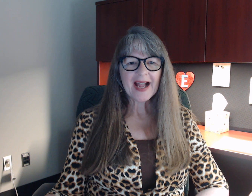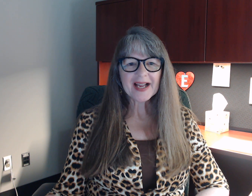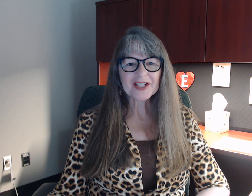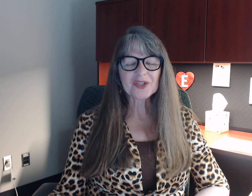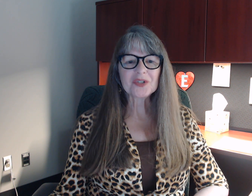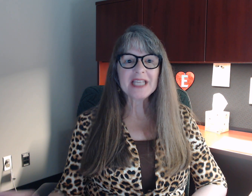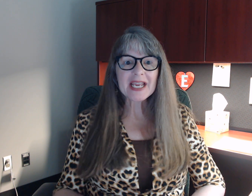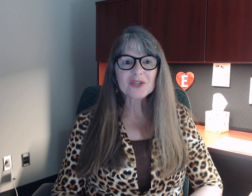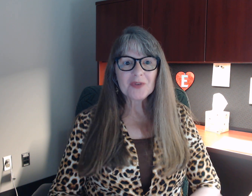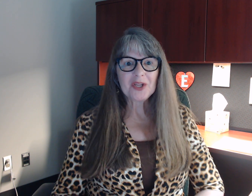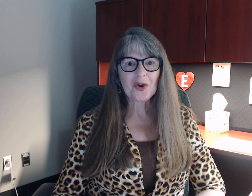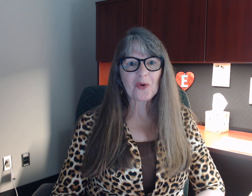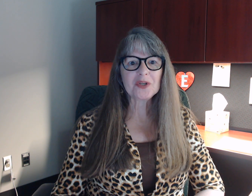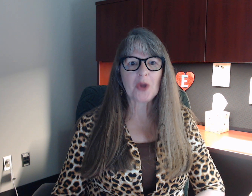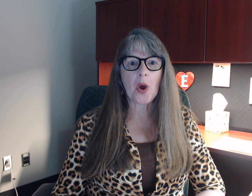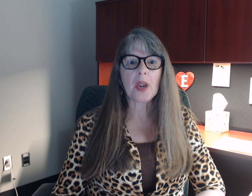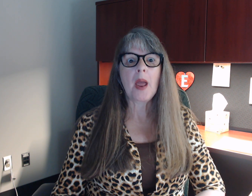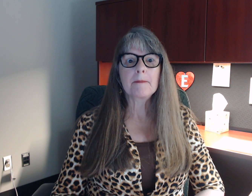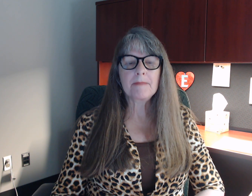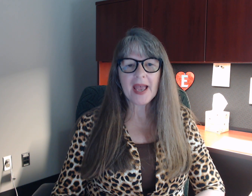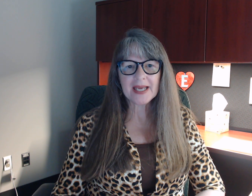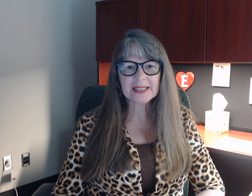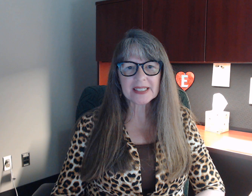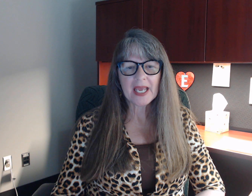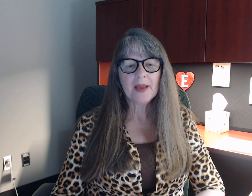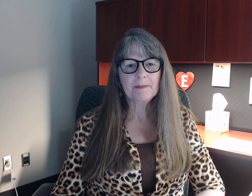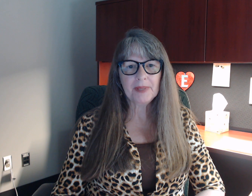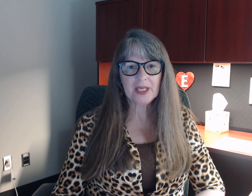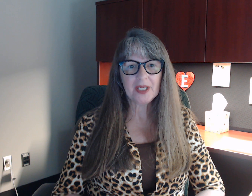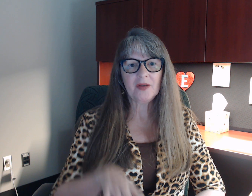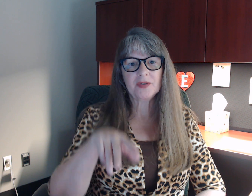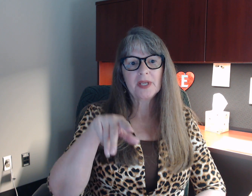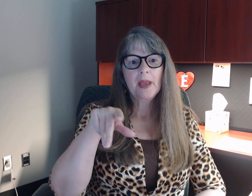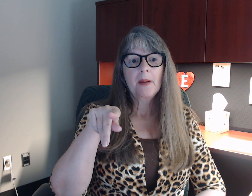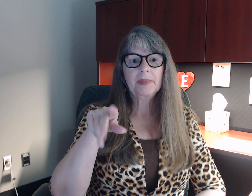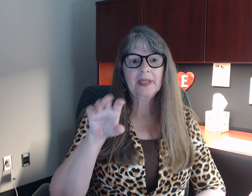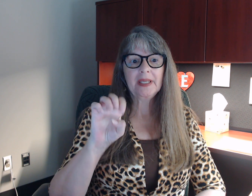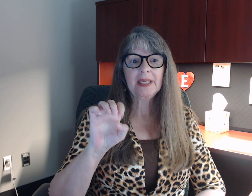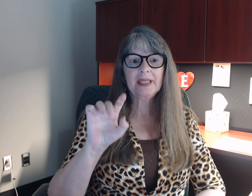Hi, so today's video is on pet peeves.